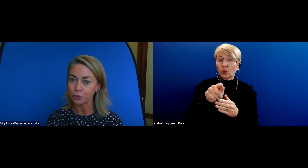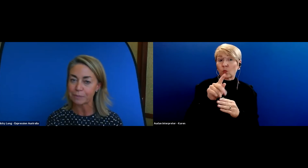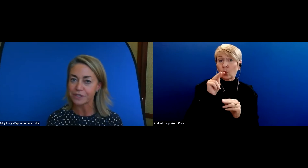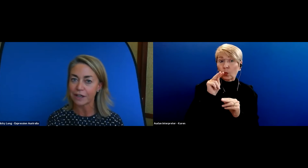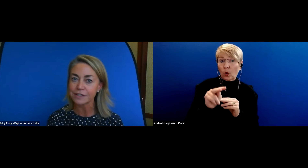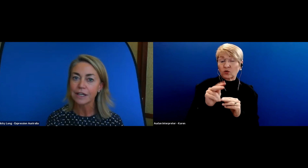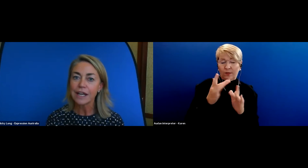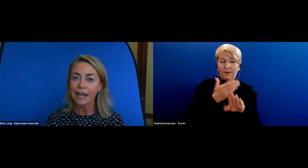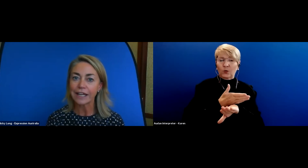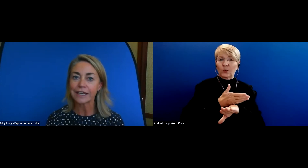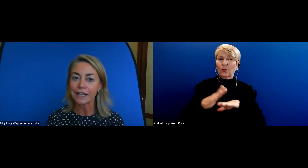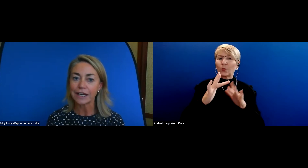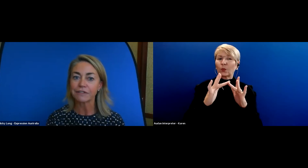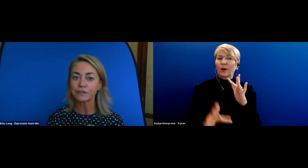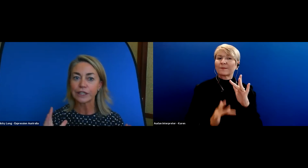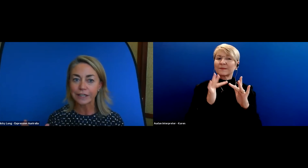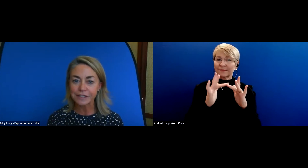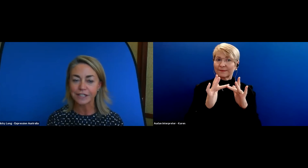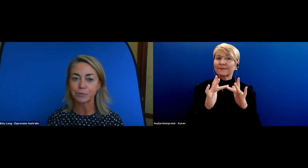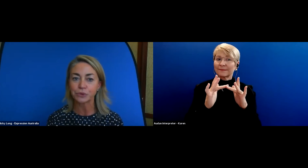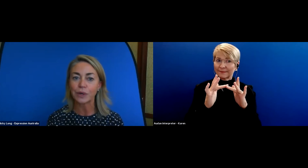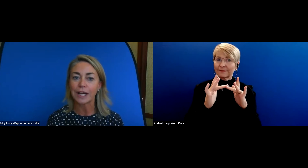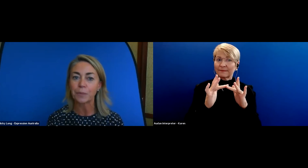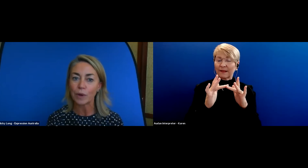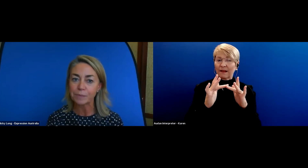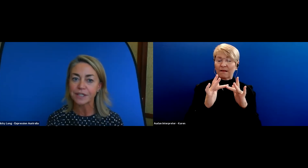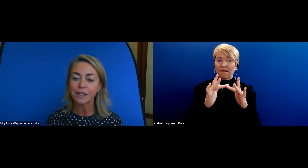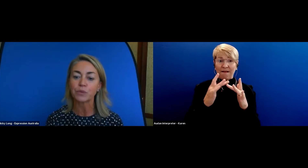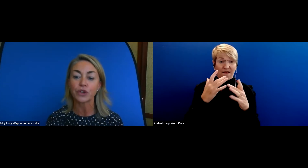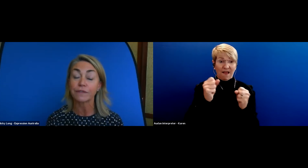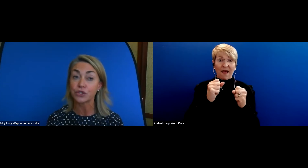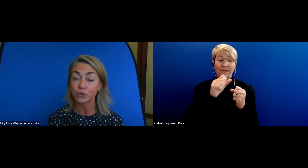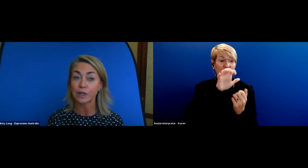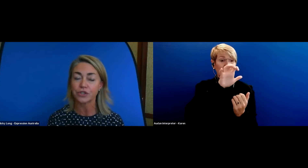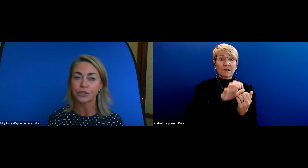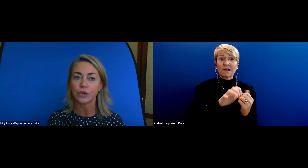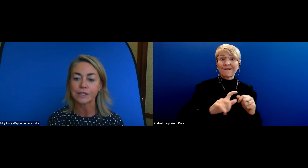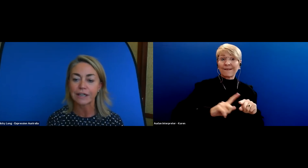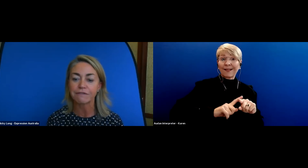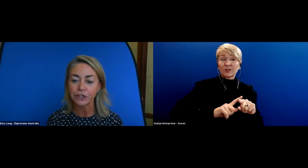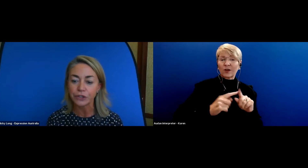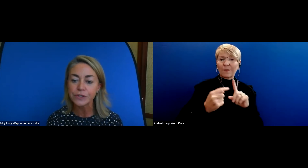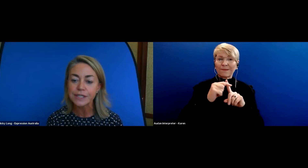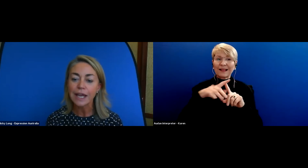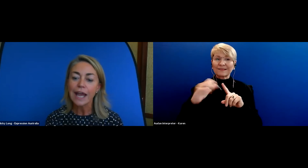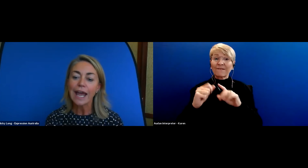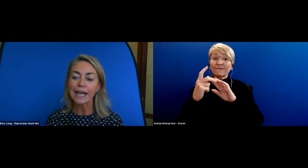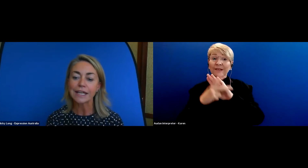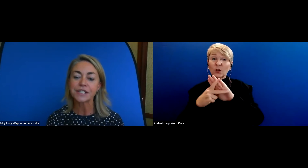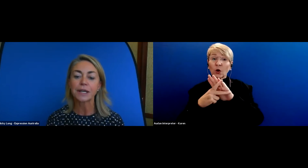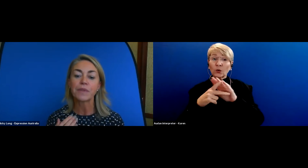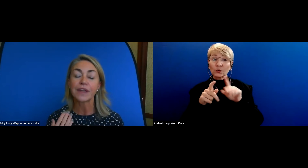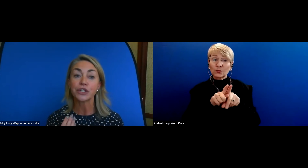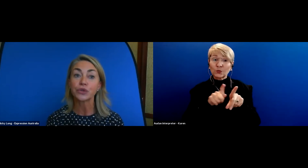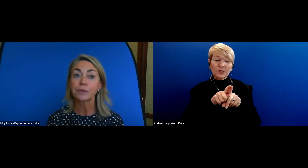very new website, a fully accessible website with over 200 Auslan videos,